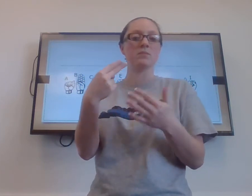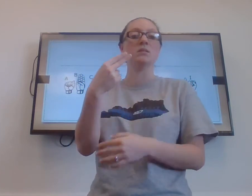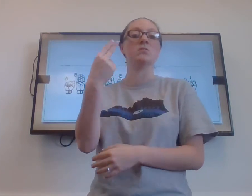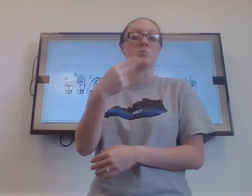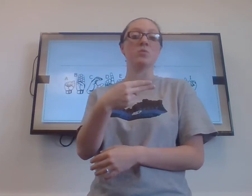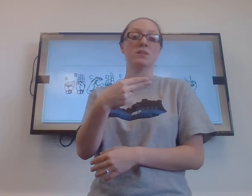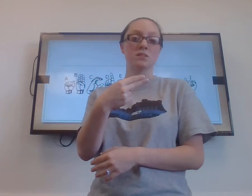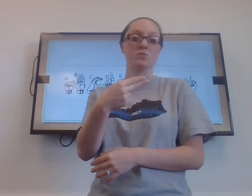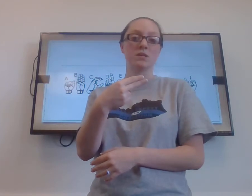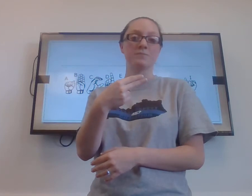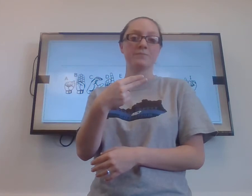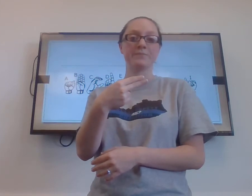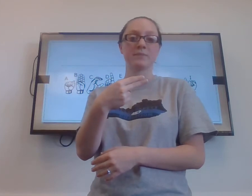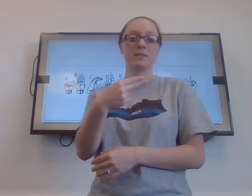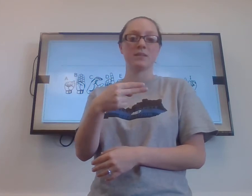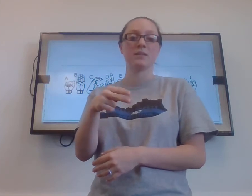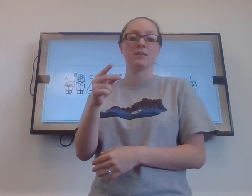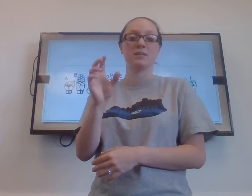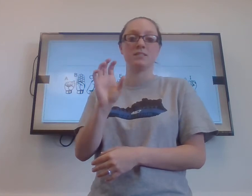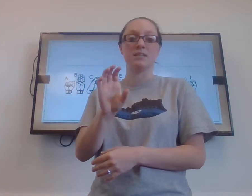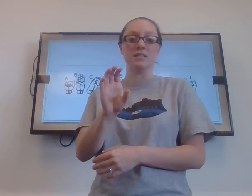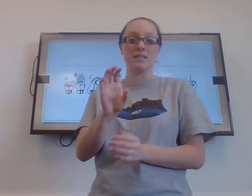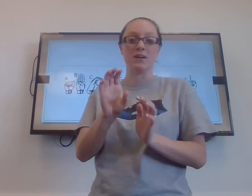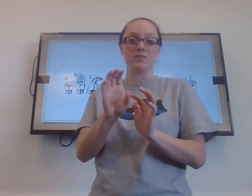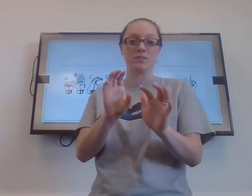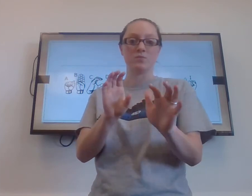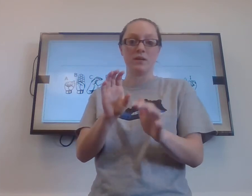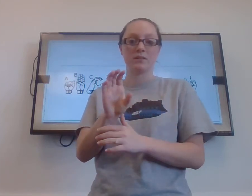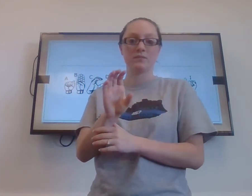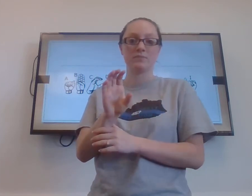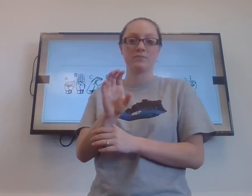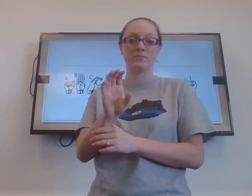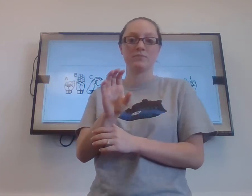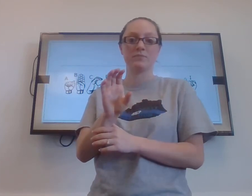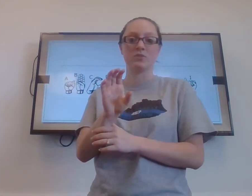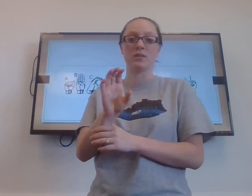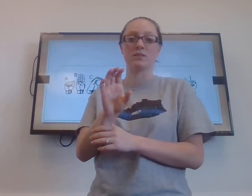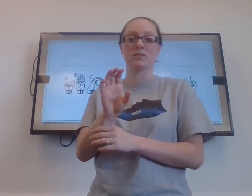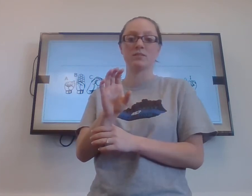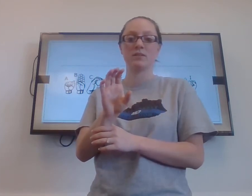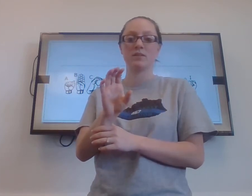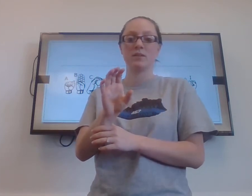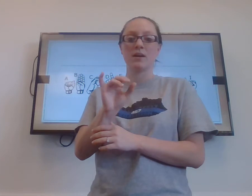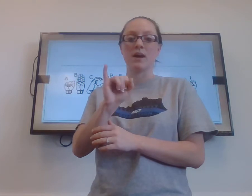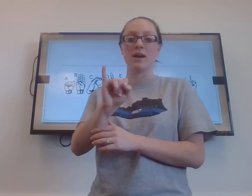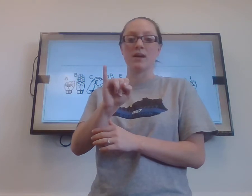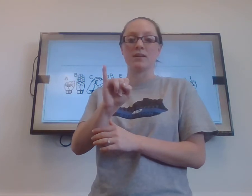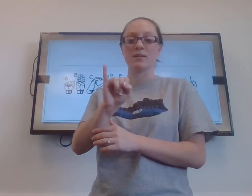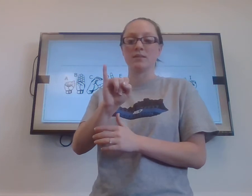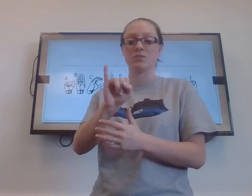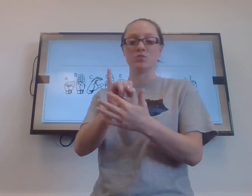These are pointed this way. C is out this way. Okay. I is straight